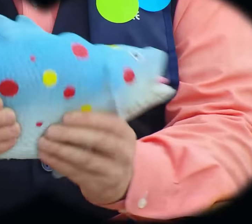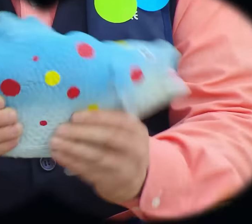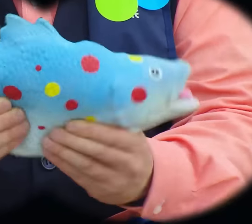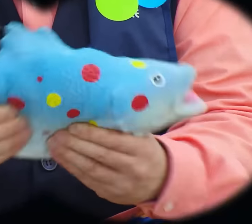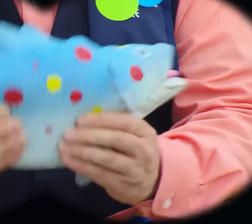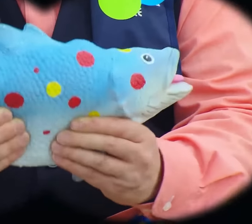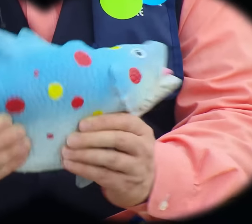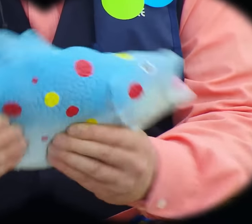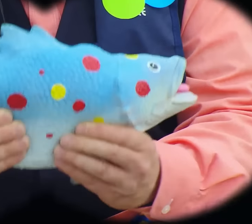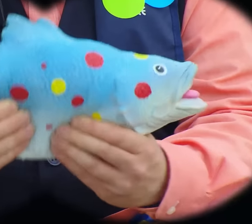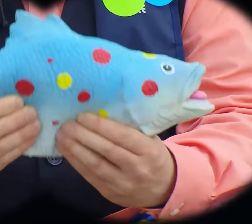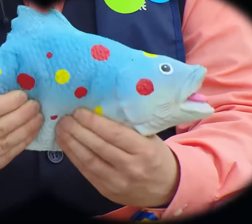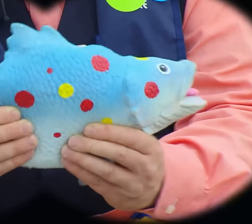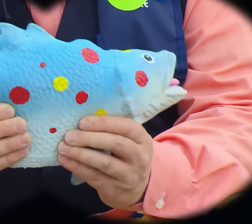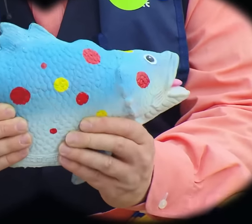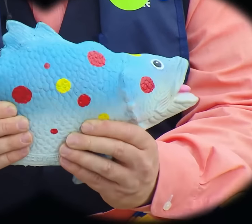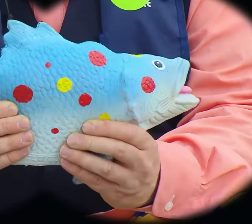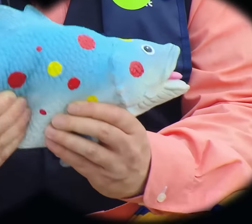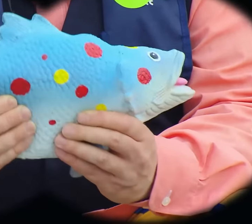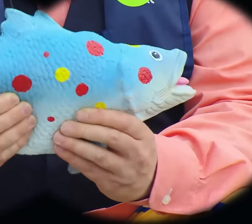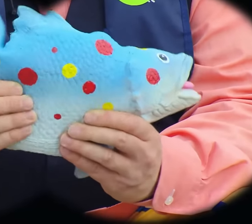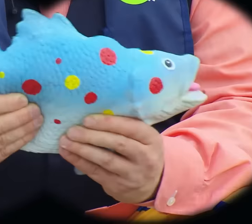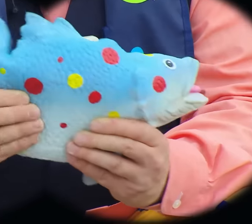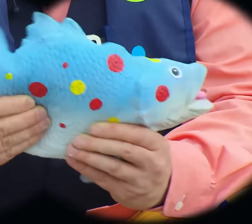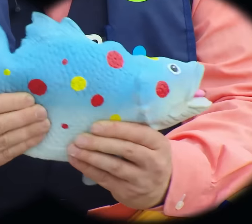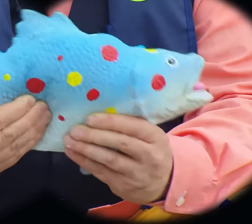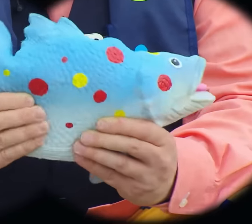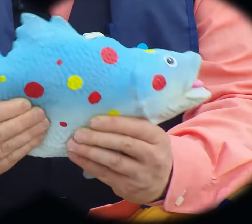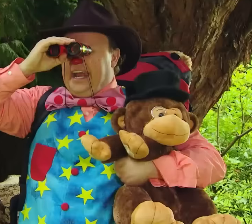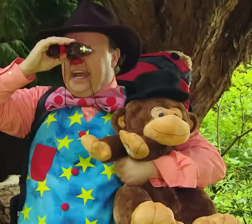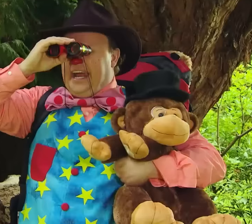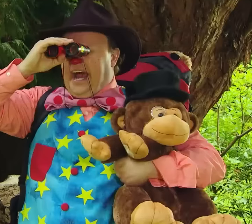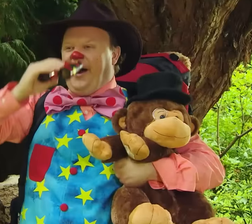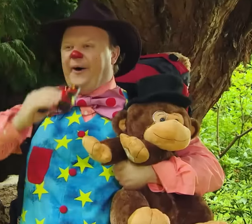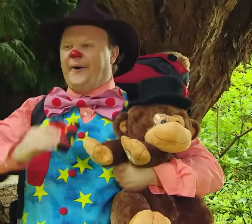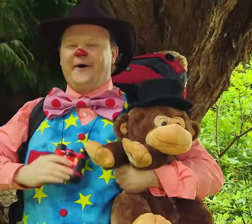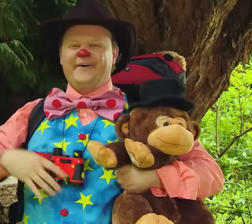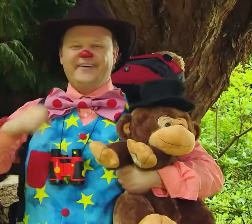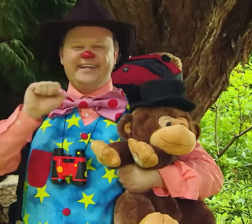that's not a shark. It's one of Fisherman Tumble's friendly fish. Oh, yes.